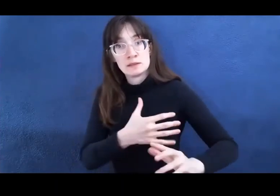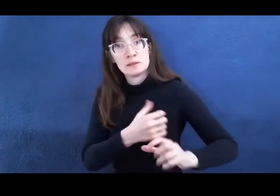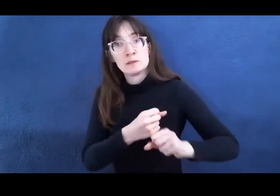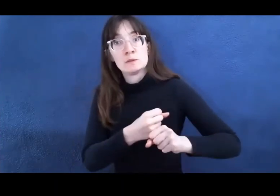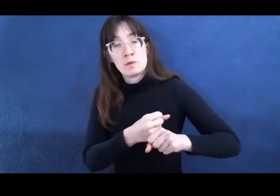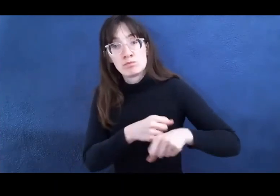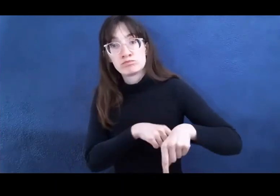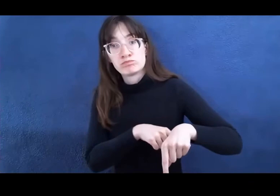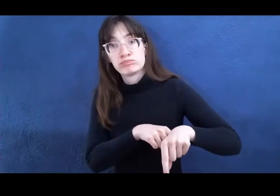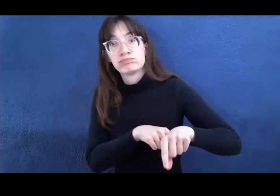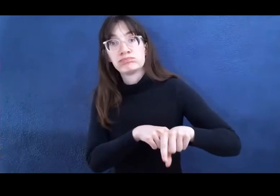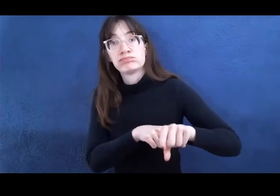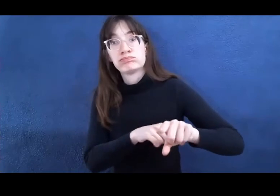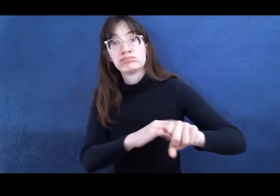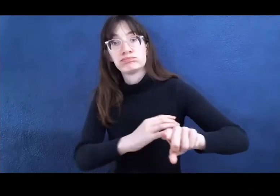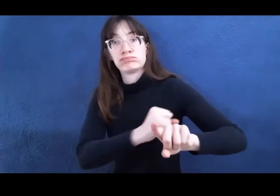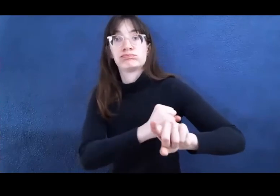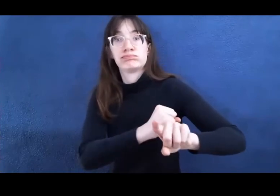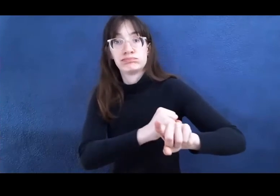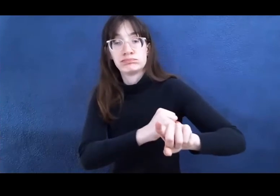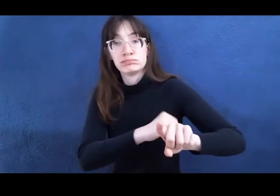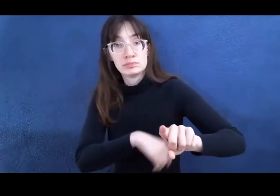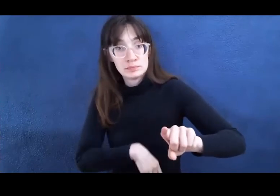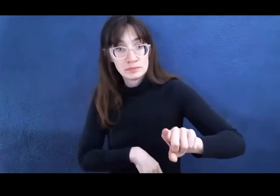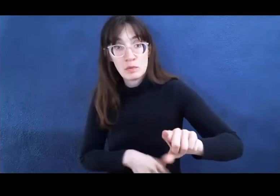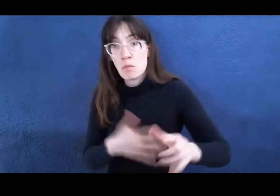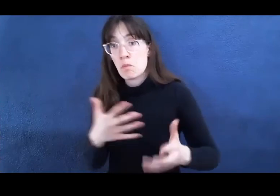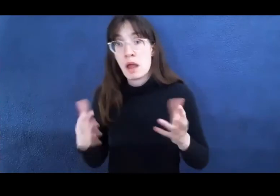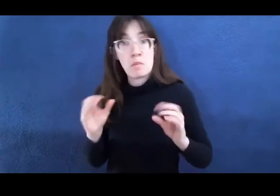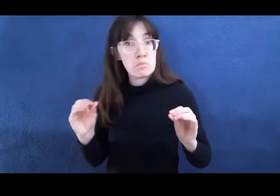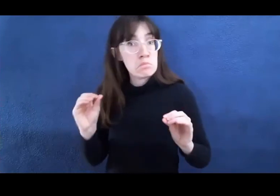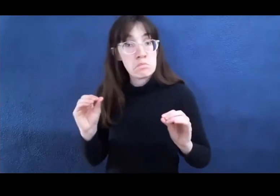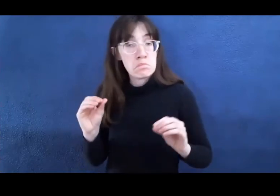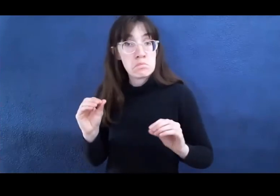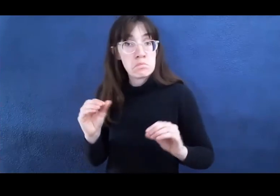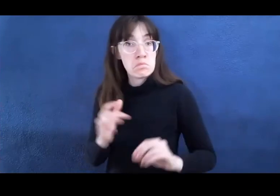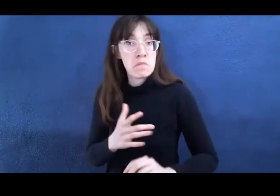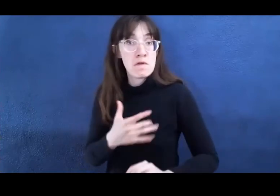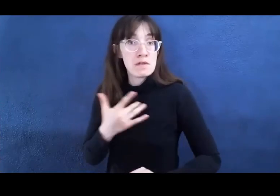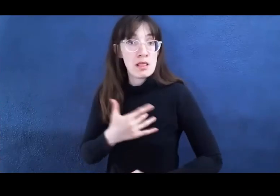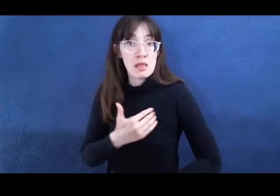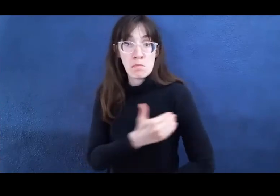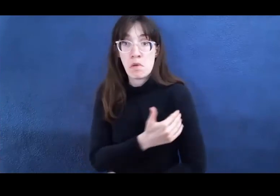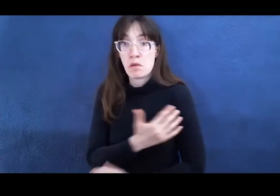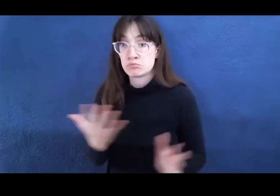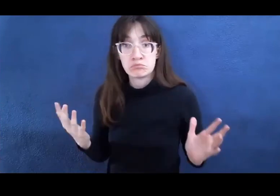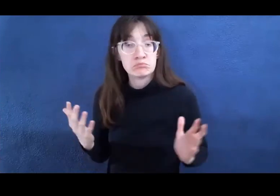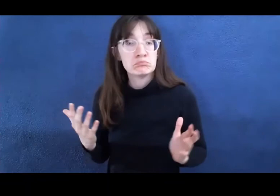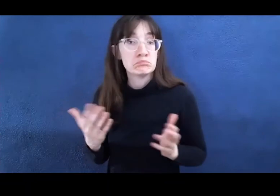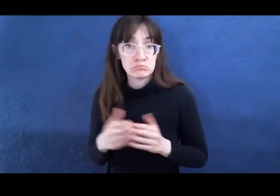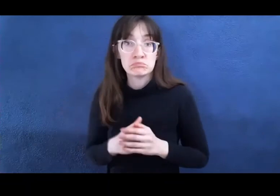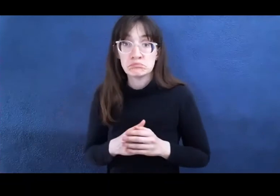There's also a possibility you might not notice sensation in this form today.